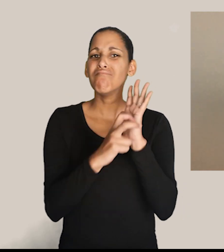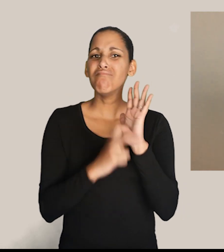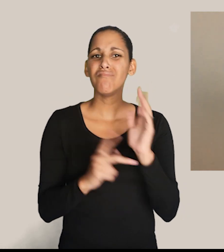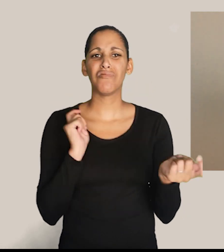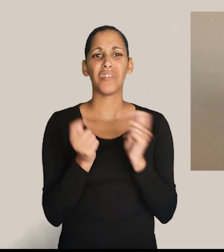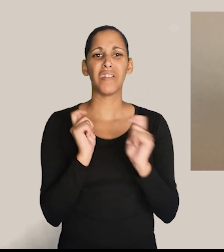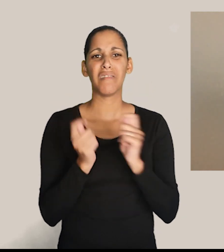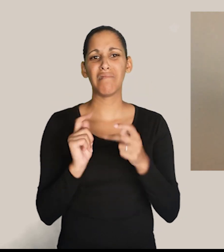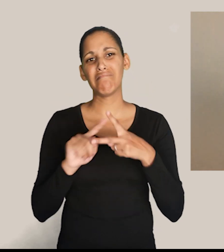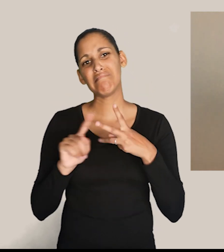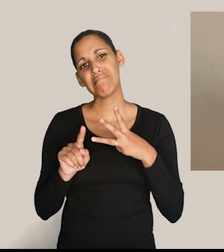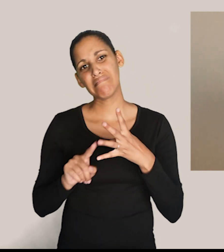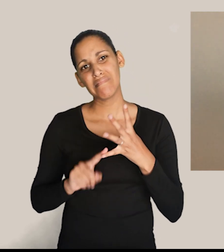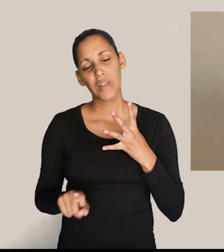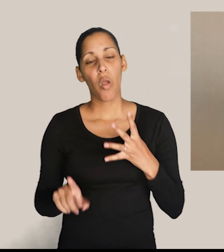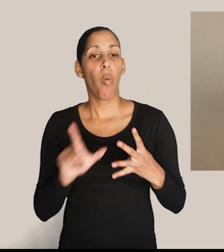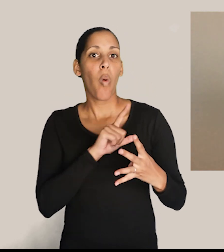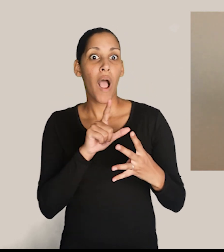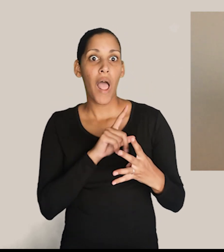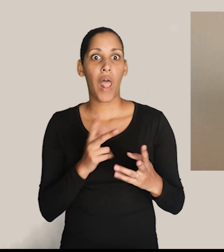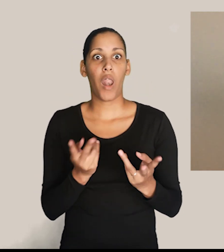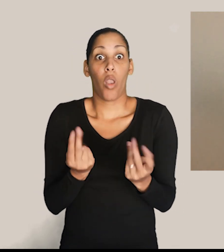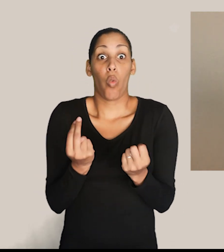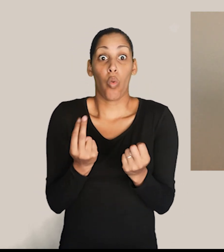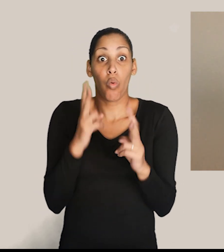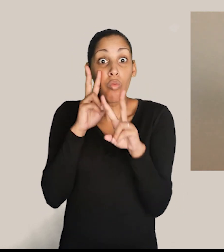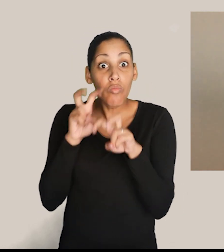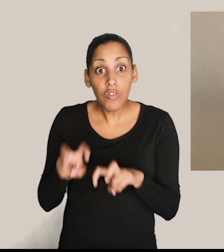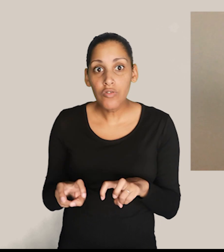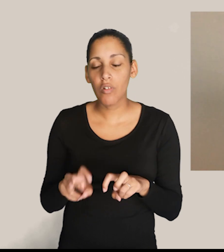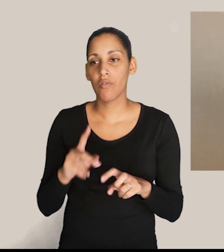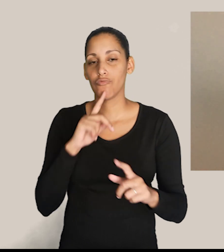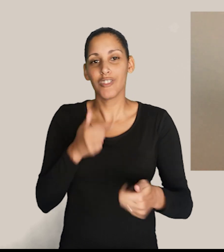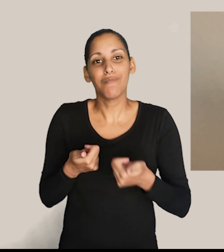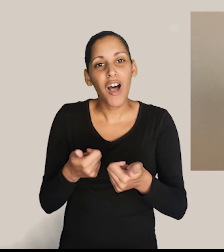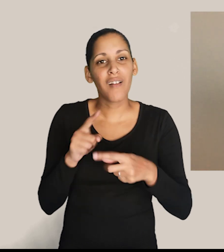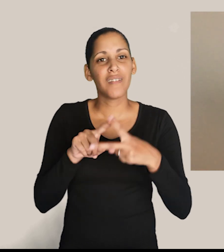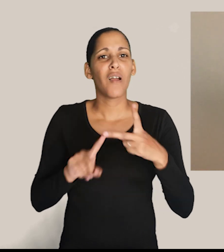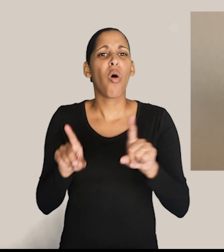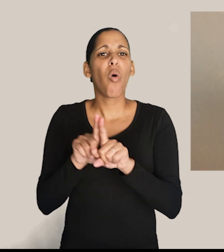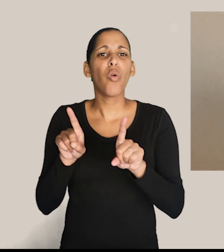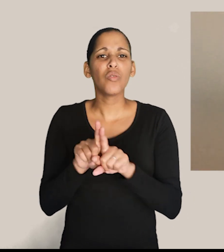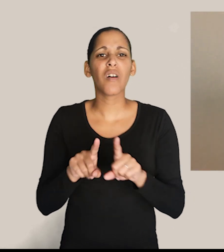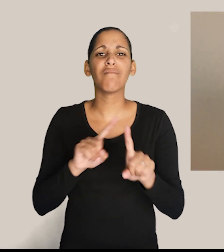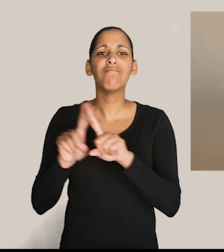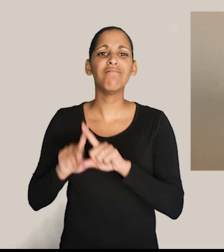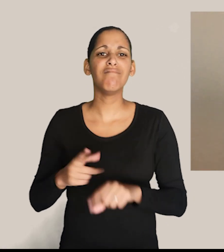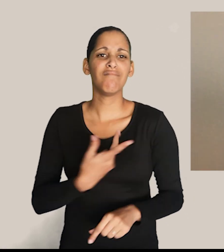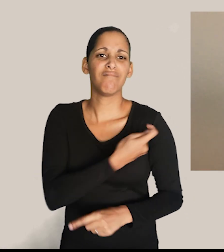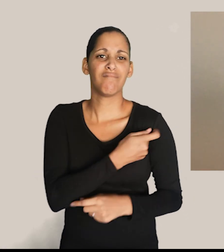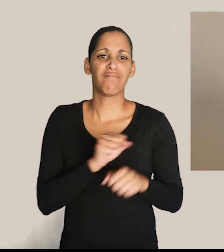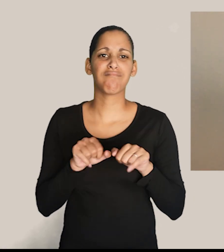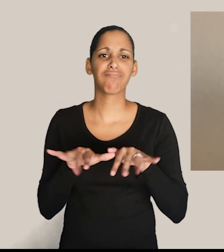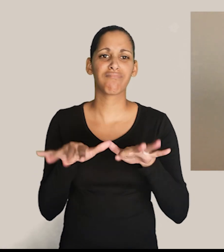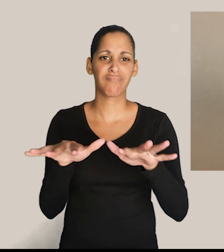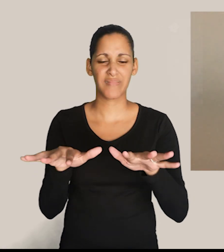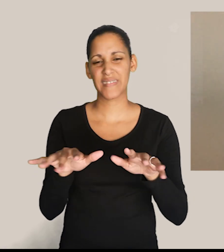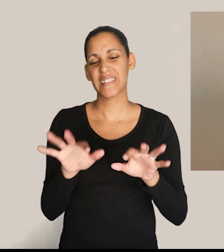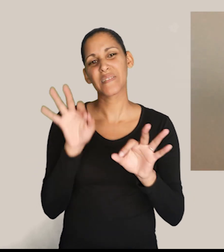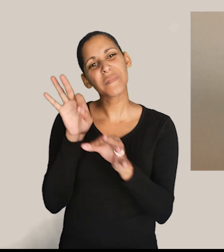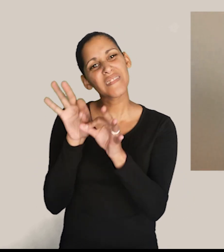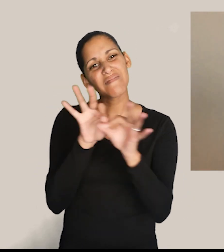change and are likely to change frequently in response to new research and the various rates of vaccine rollouts